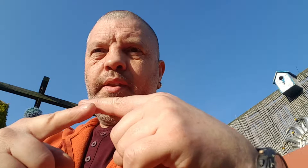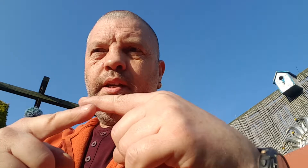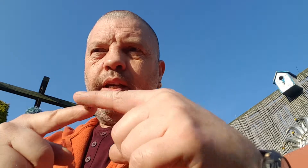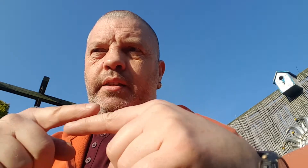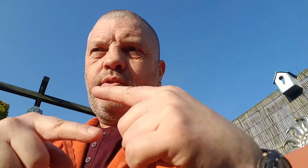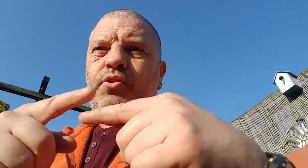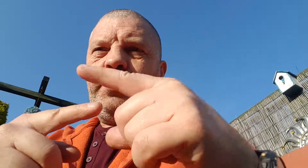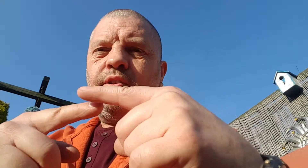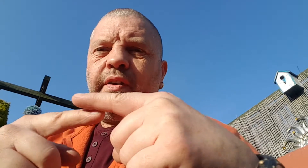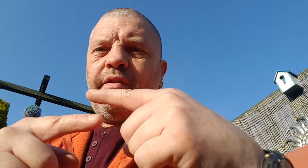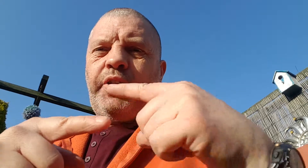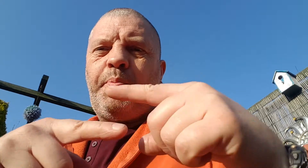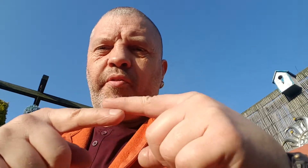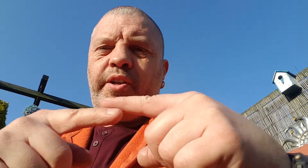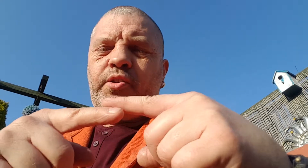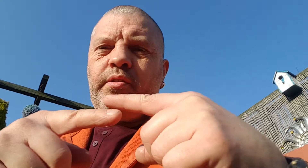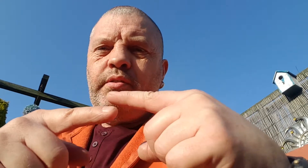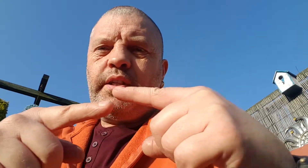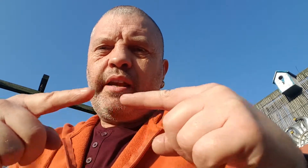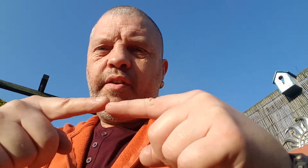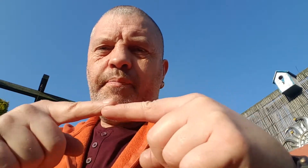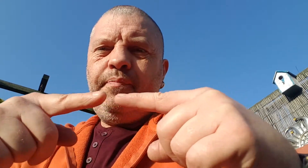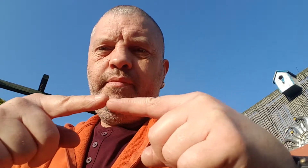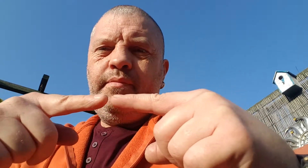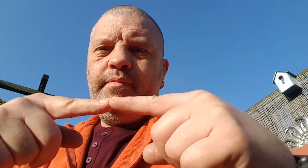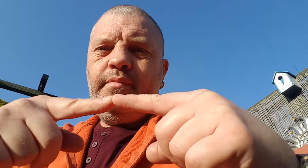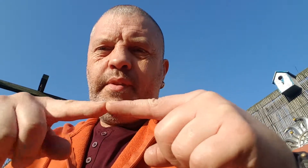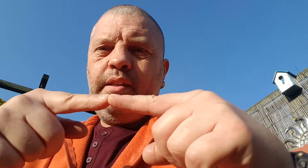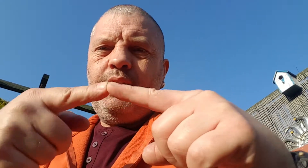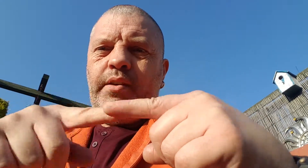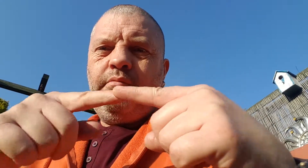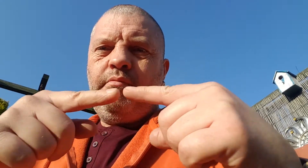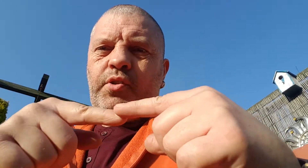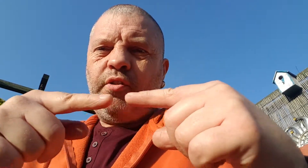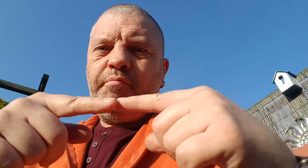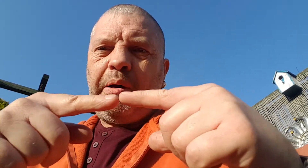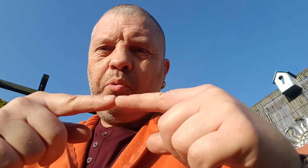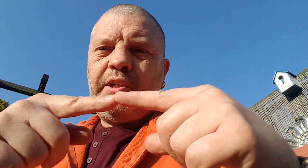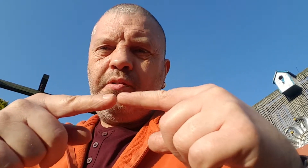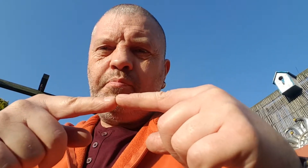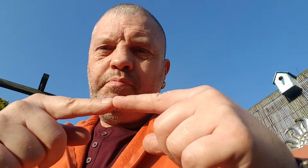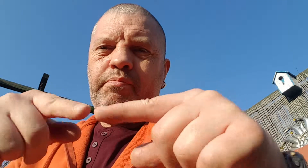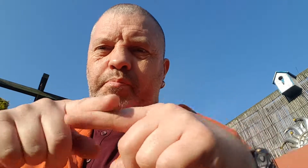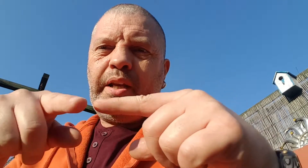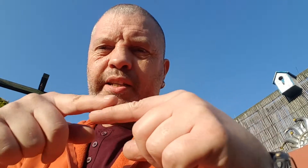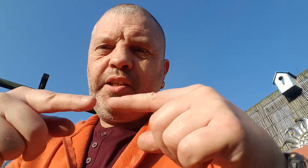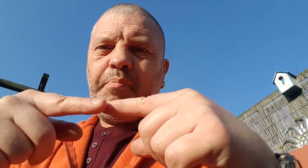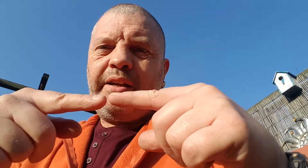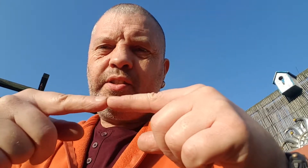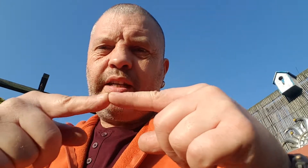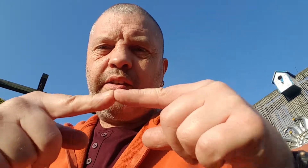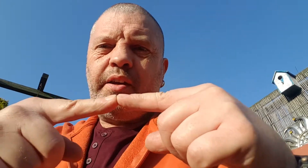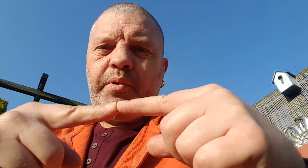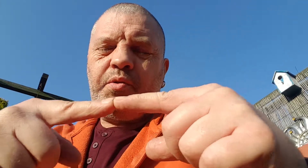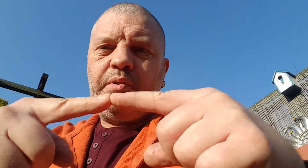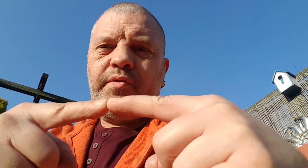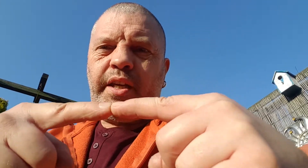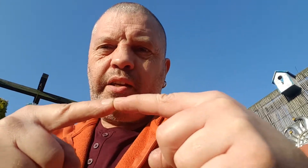I had the choice of having an operation to have it sort of bolted, plated back together, which would have taken